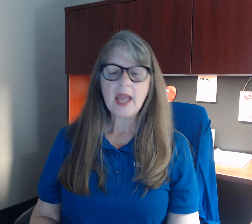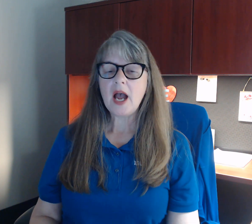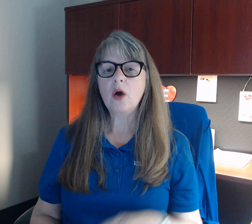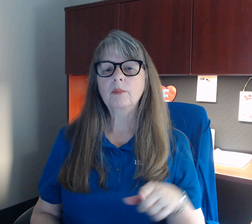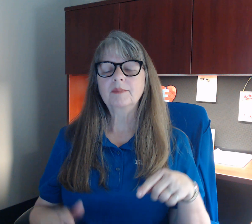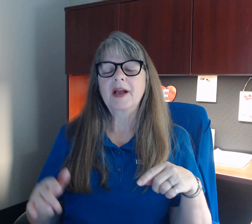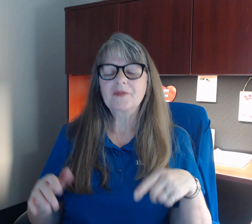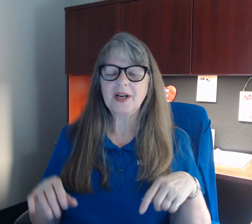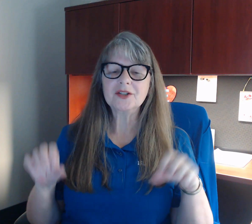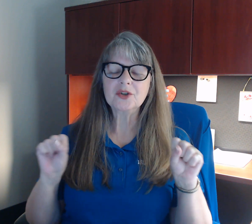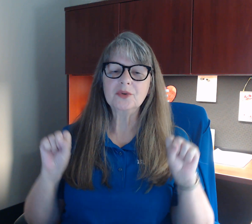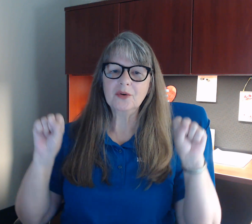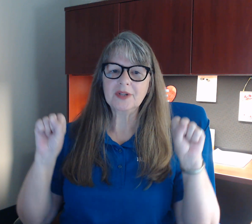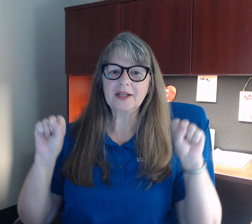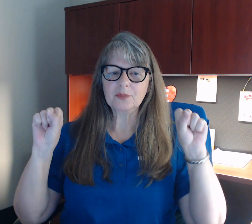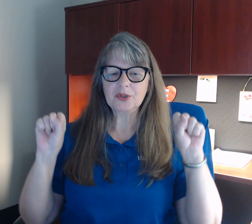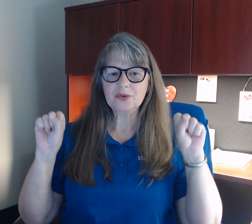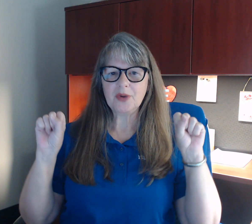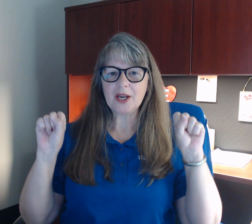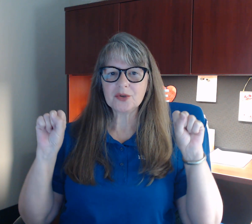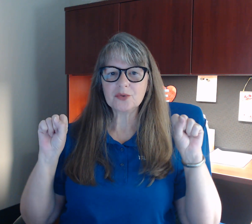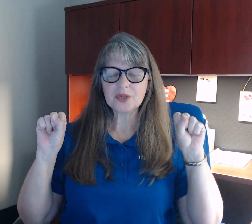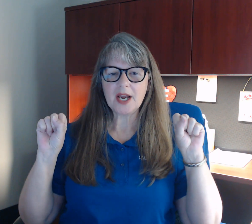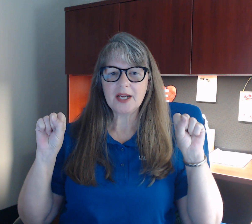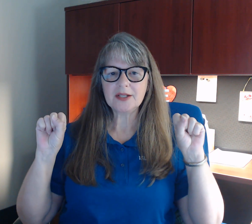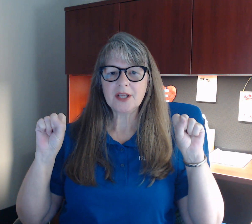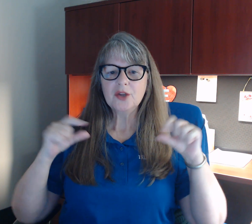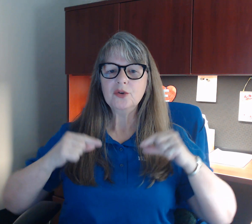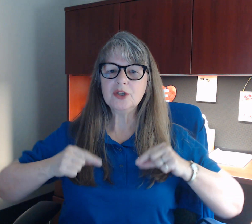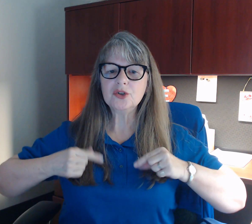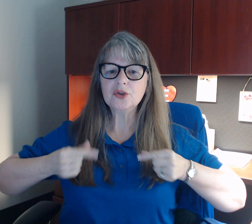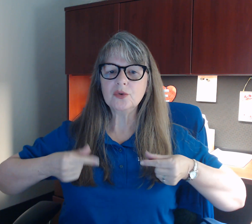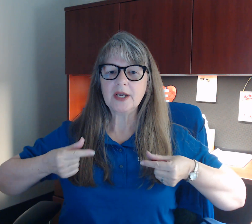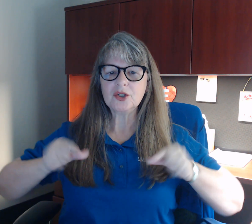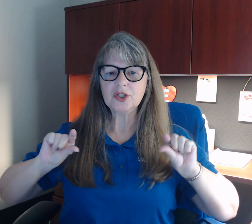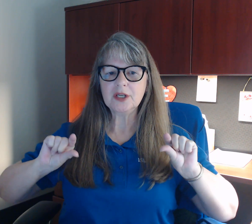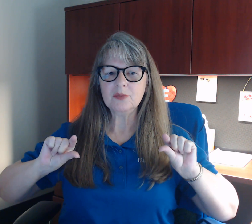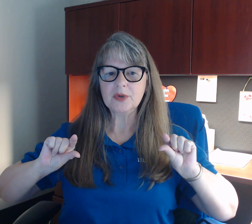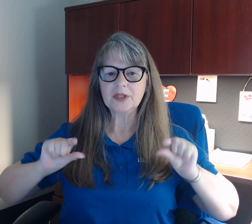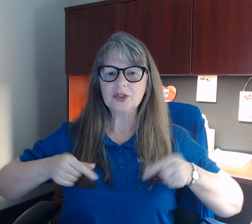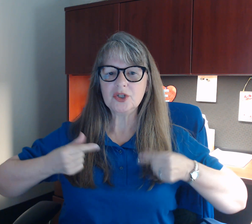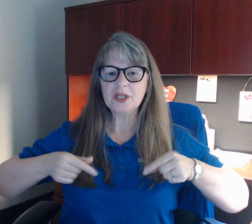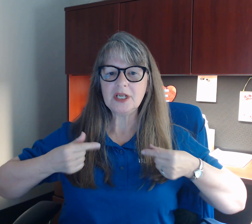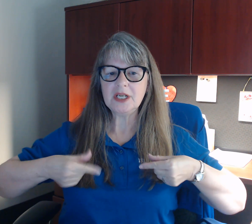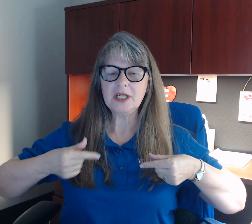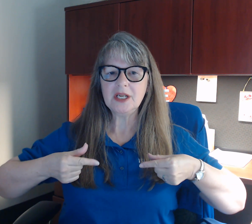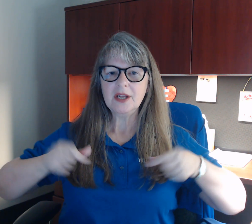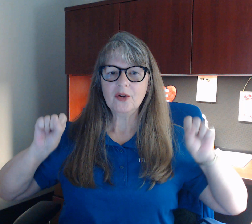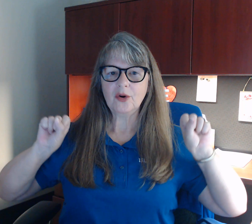Oh, forgot to do, like when you do exercise, you can do like gym with a G,